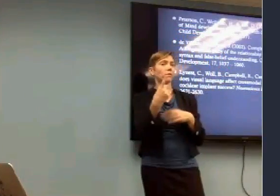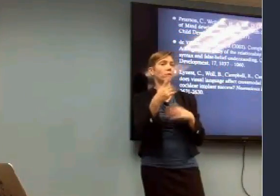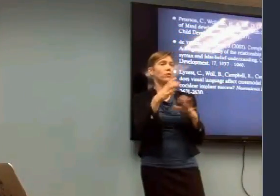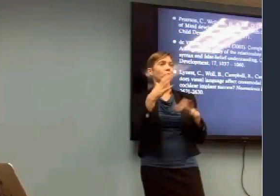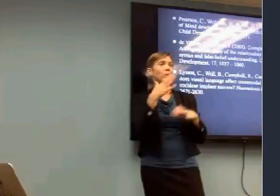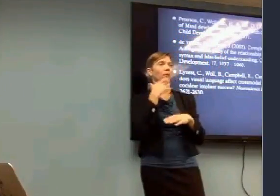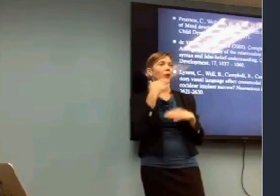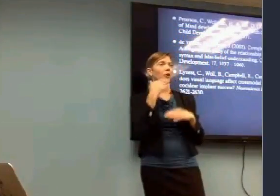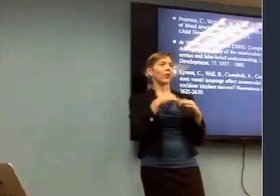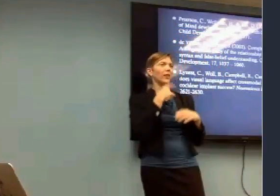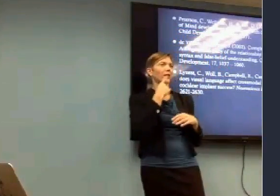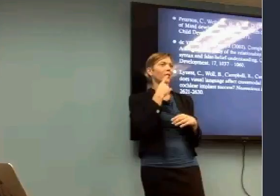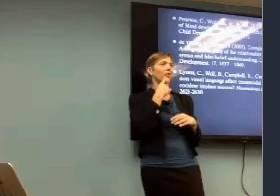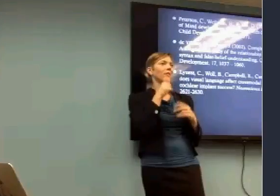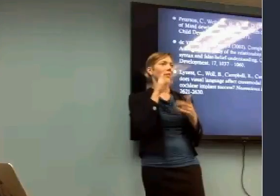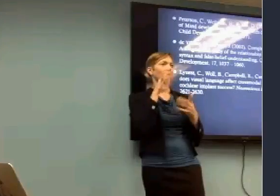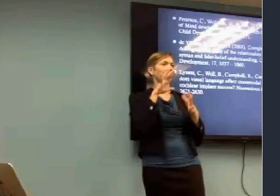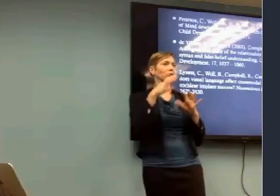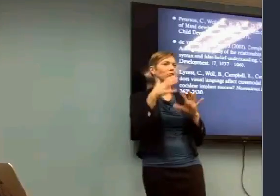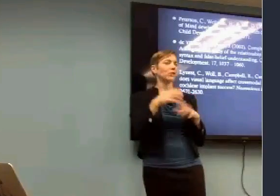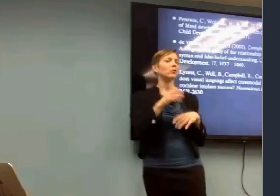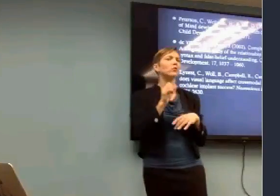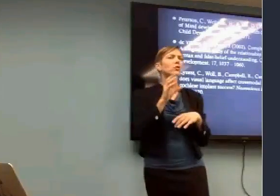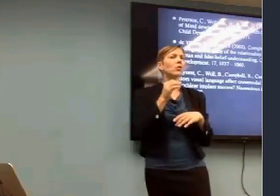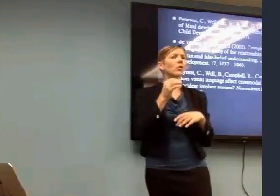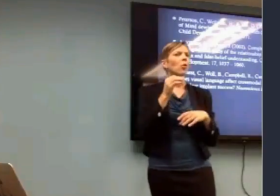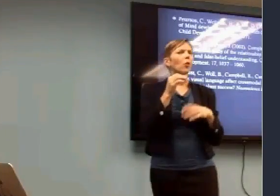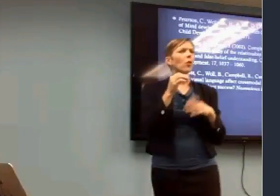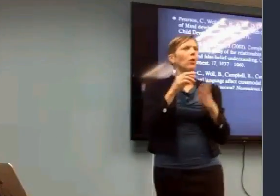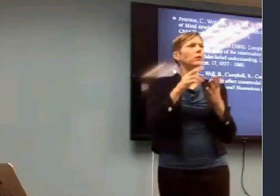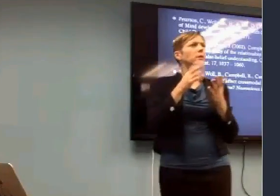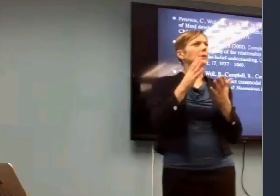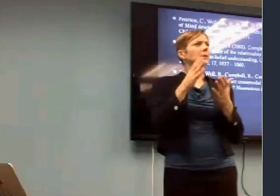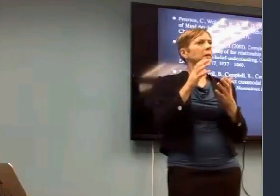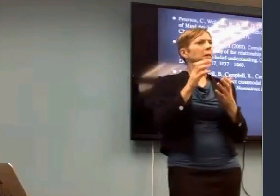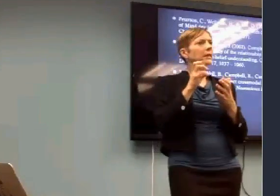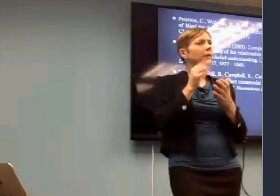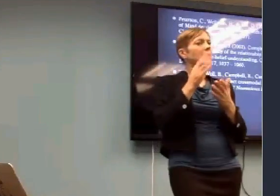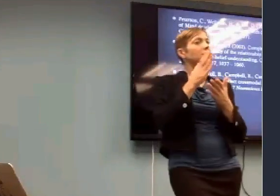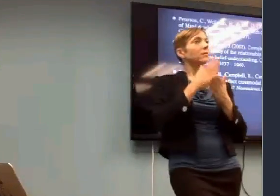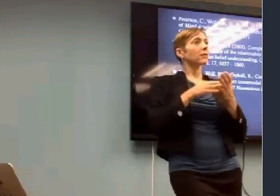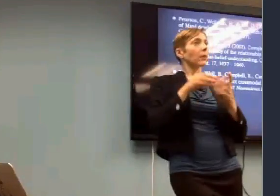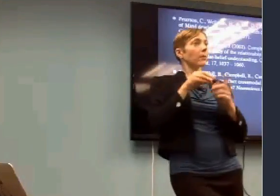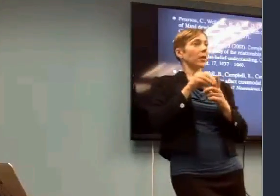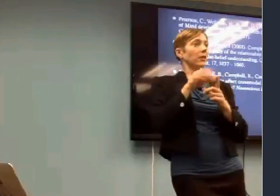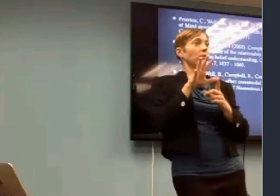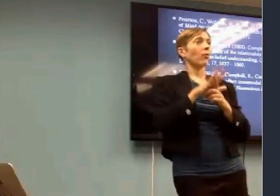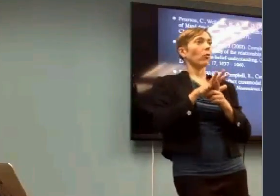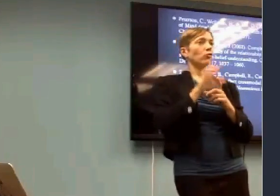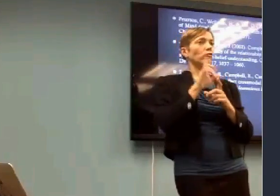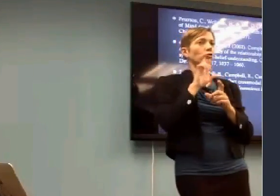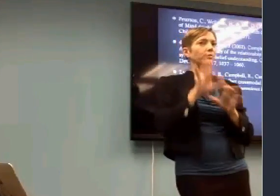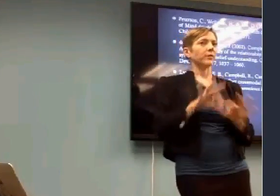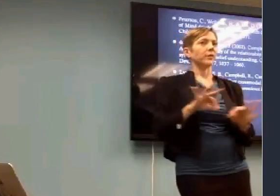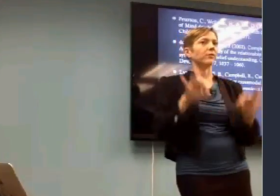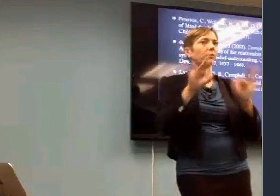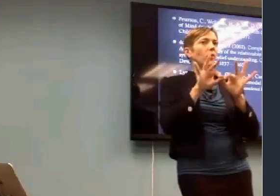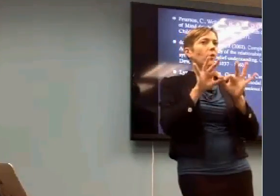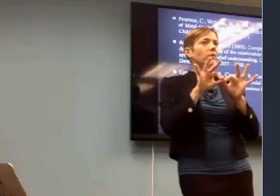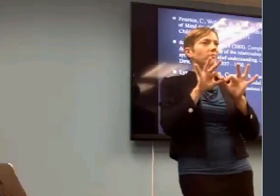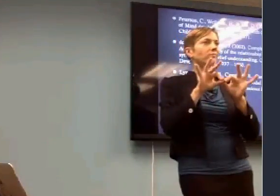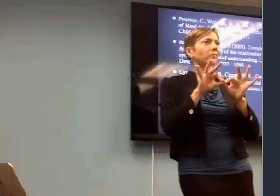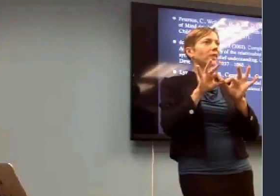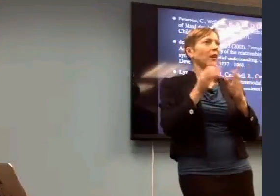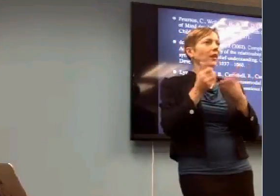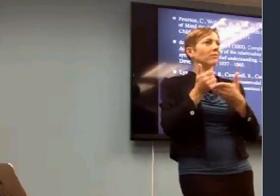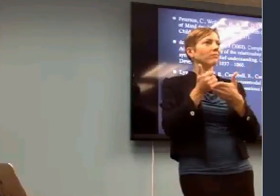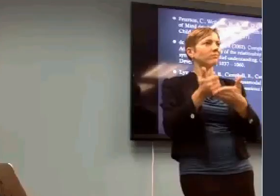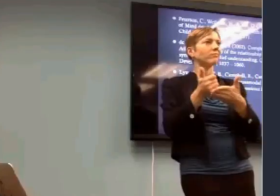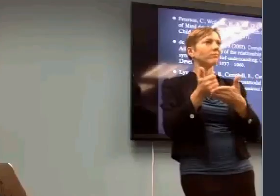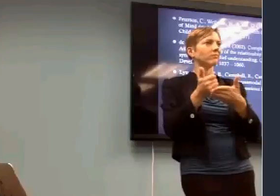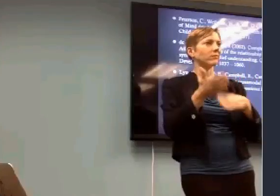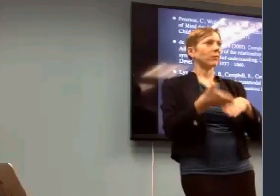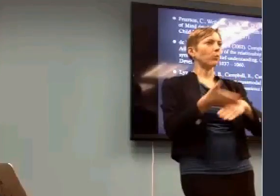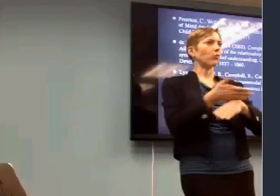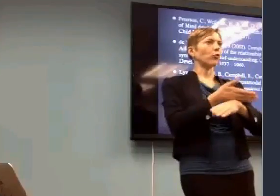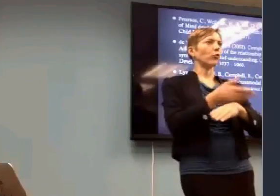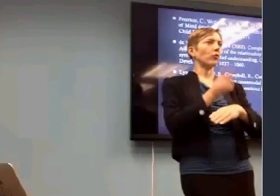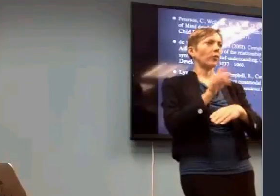children. Cohort 1 in Nicaragua performed better on these mental retention tasks. So it seems as though some exposure to sign language